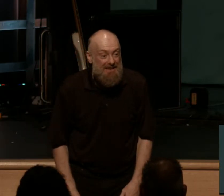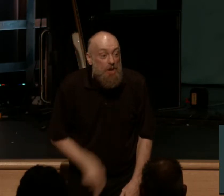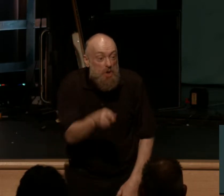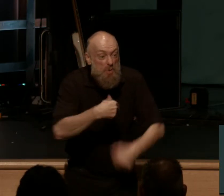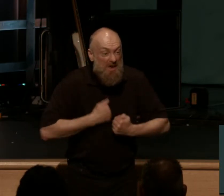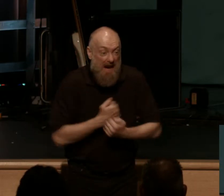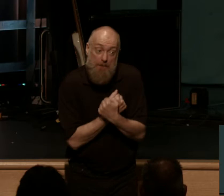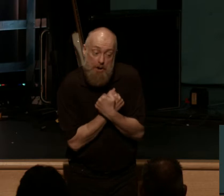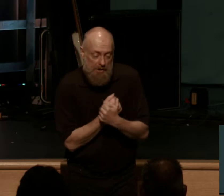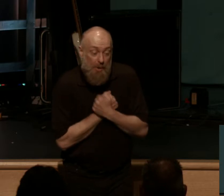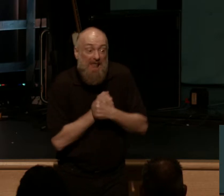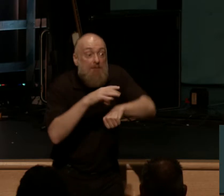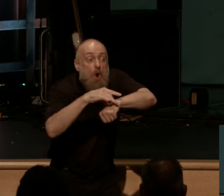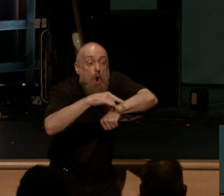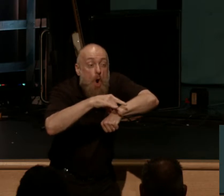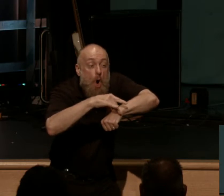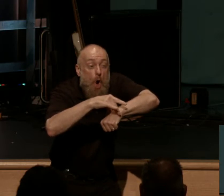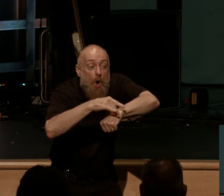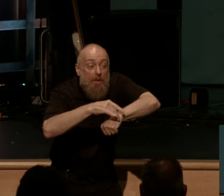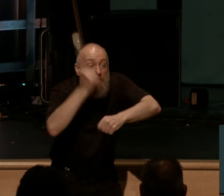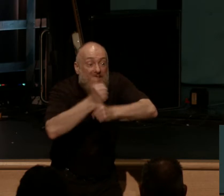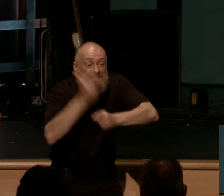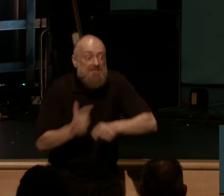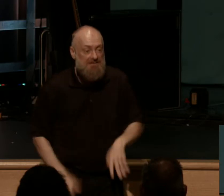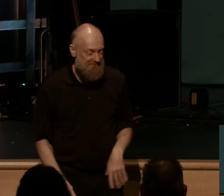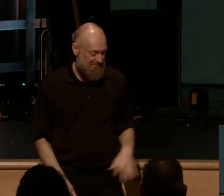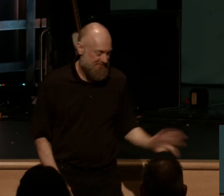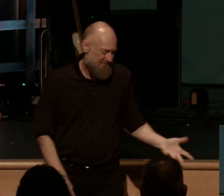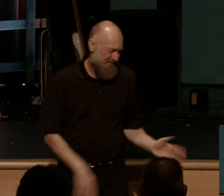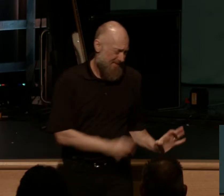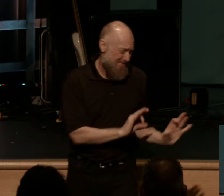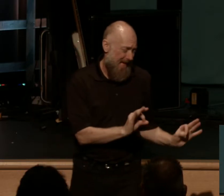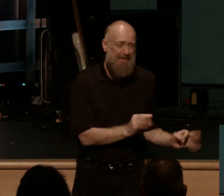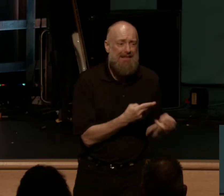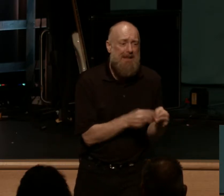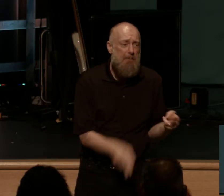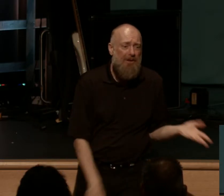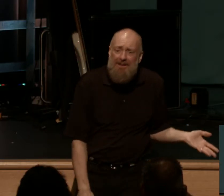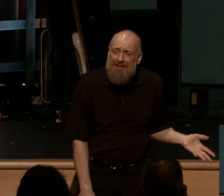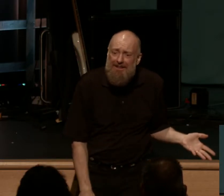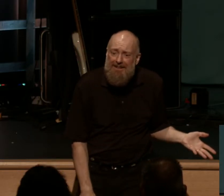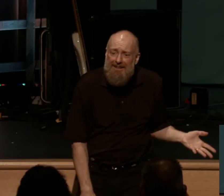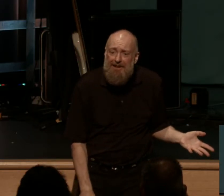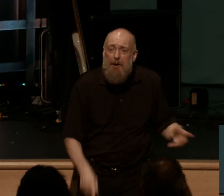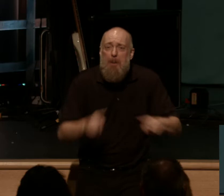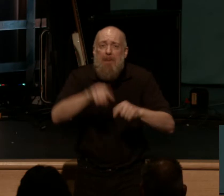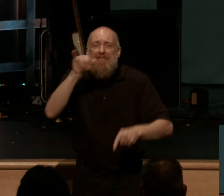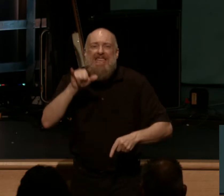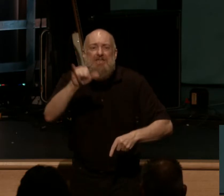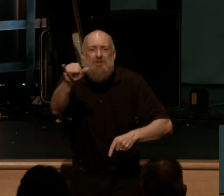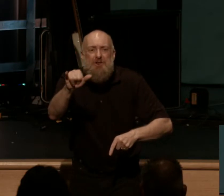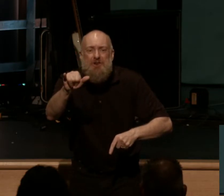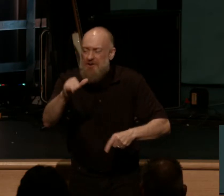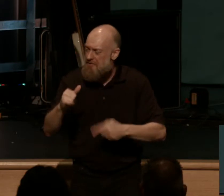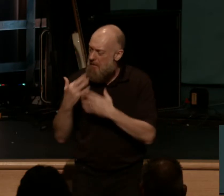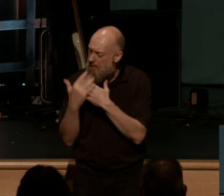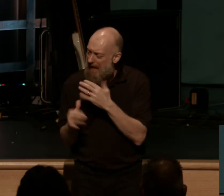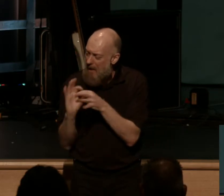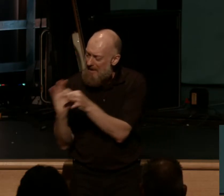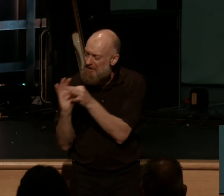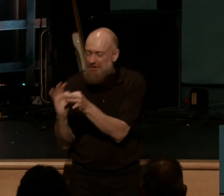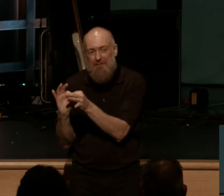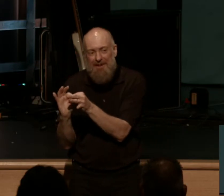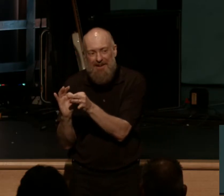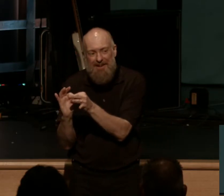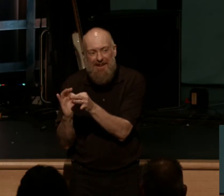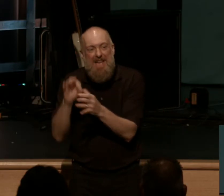and sister and you're related by blood? I'm telling you, man, that blood only lasts a temporal time. The eternal blood of Jesus Christ is going to cause